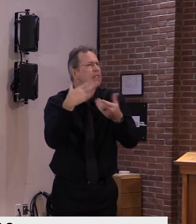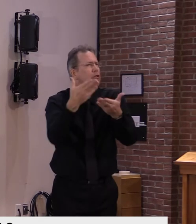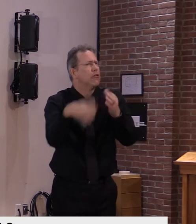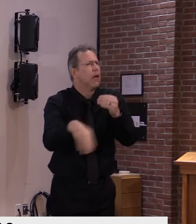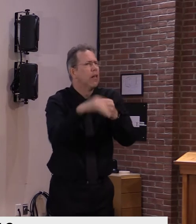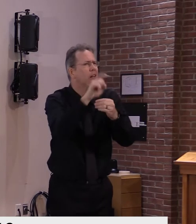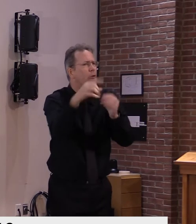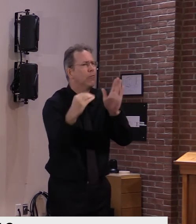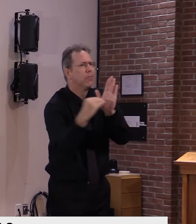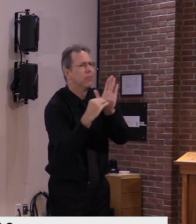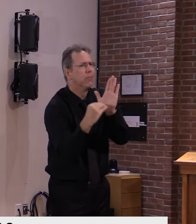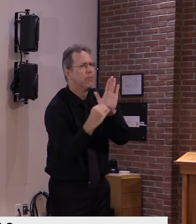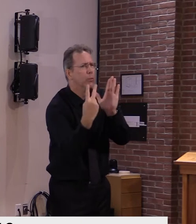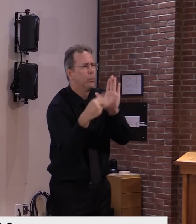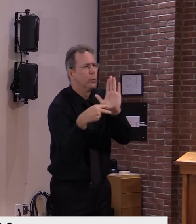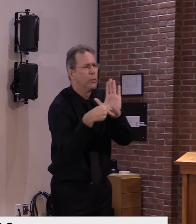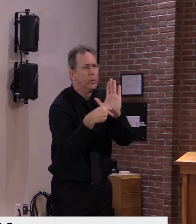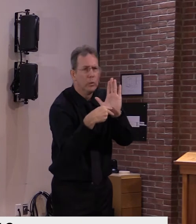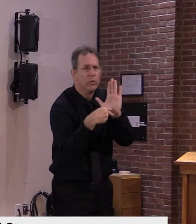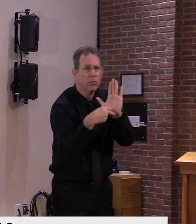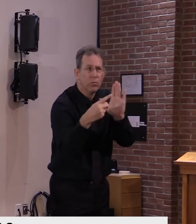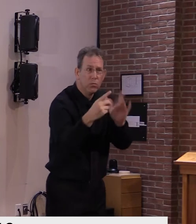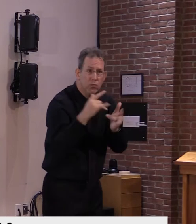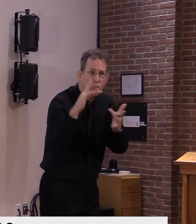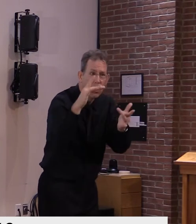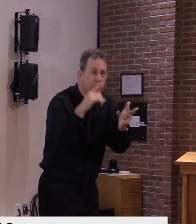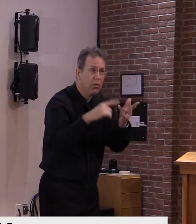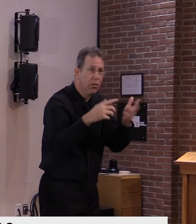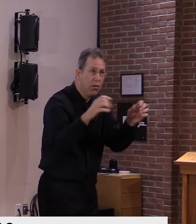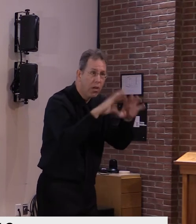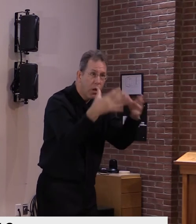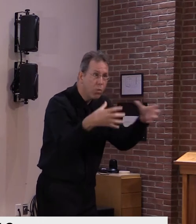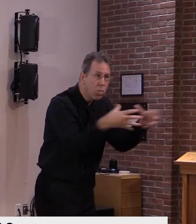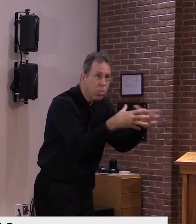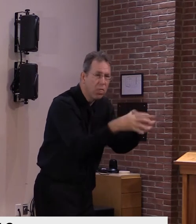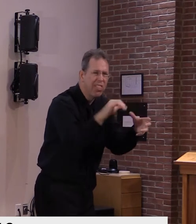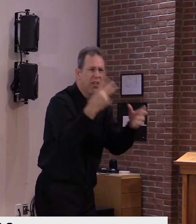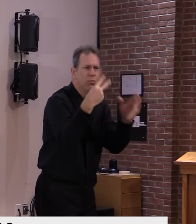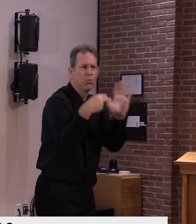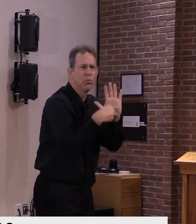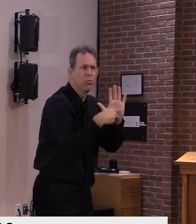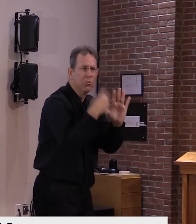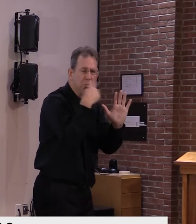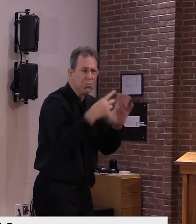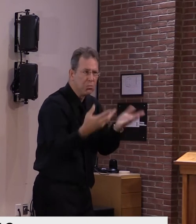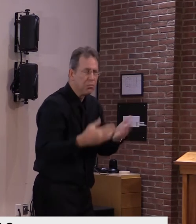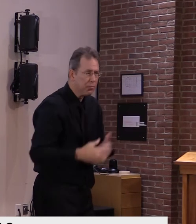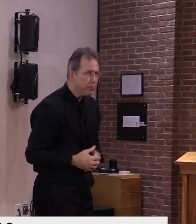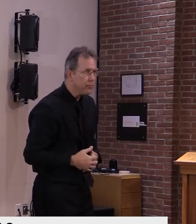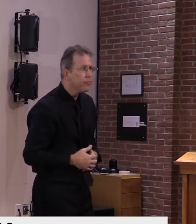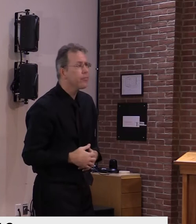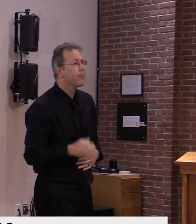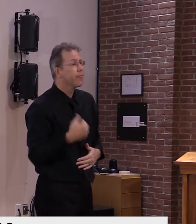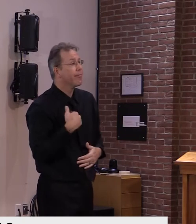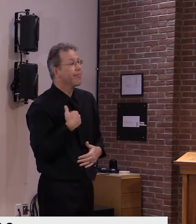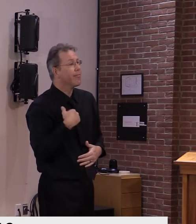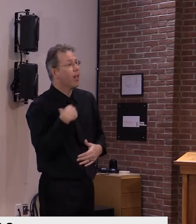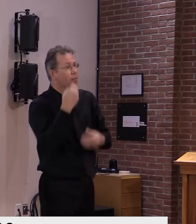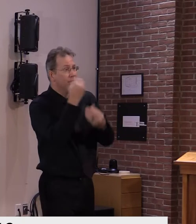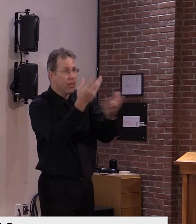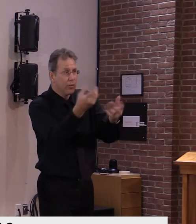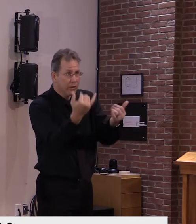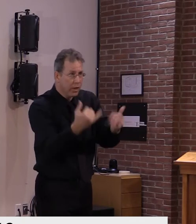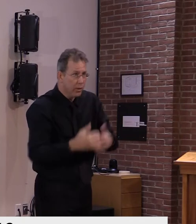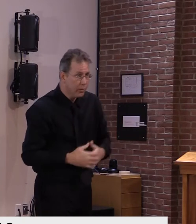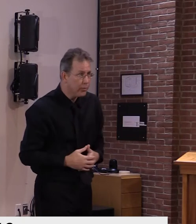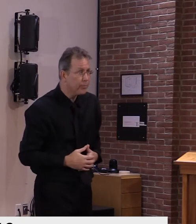was where you had people outside of your households, I would quarantine your children over the next